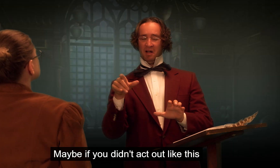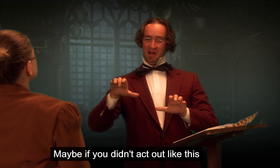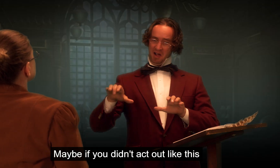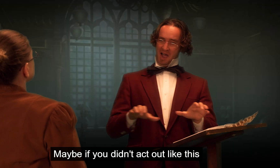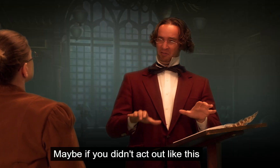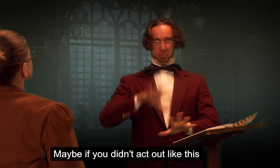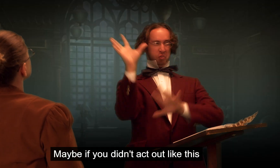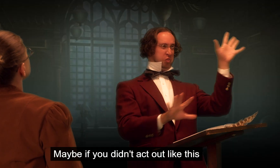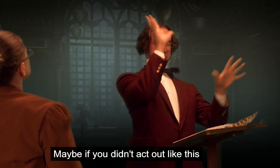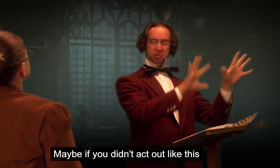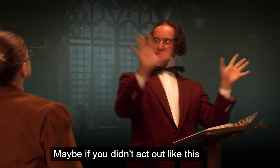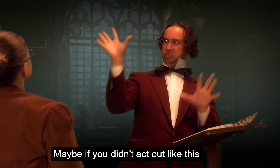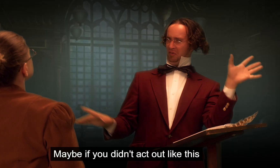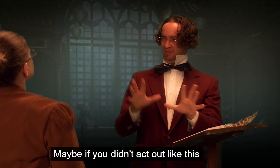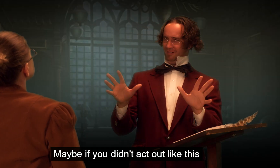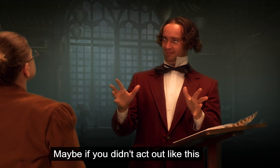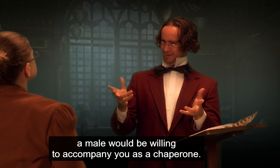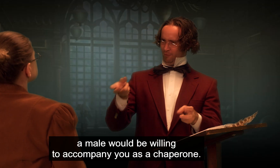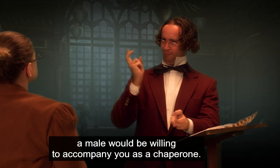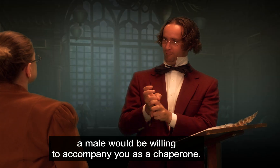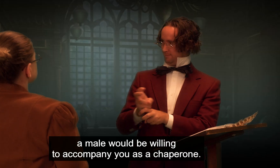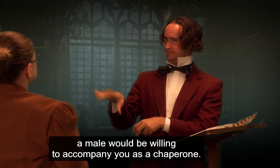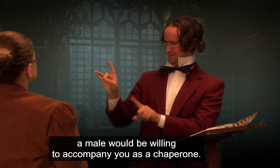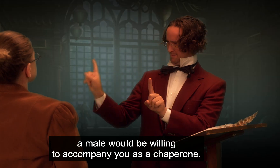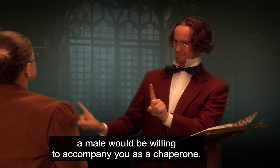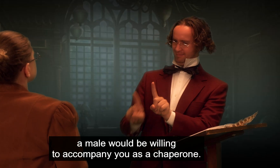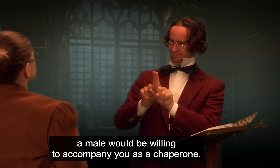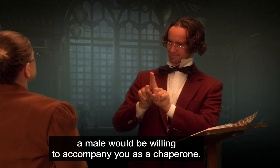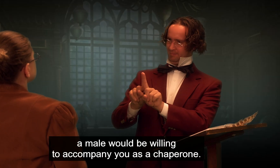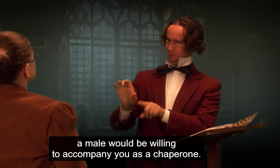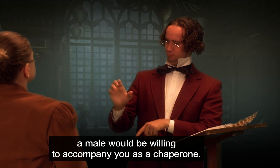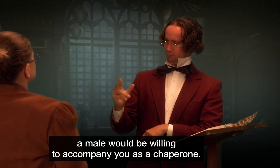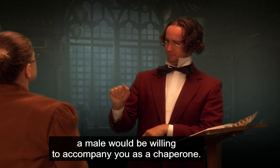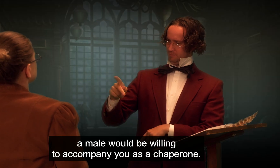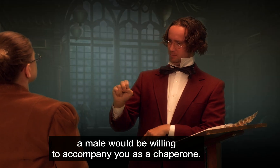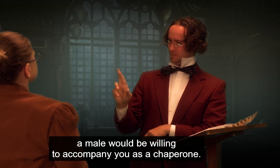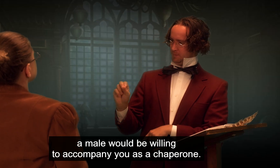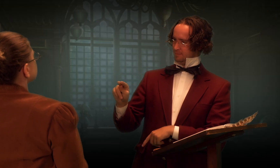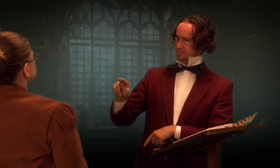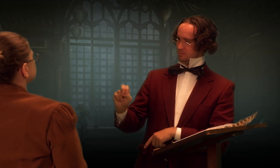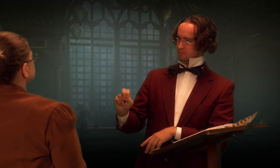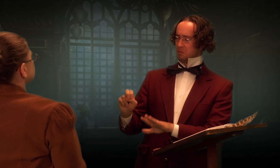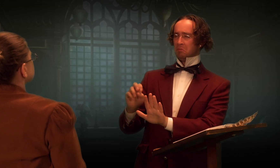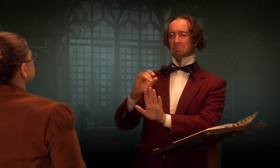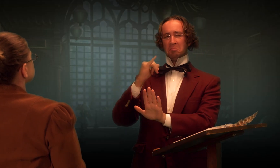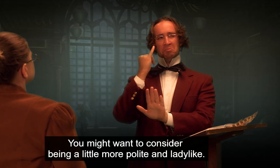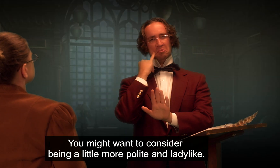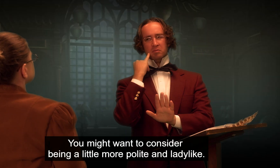Maybe if you didn't act out like this, a male would be willing to accompany you as a chaperone. You might want